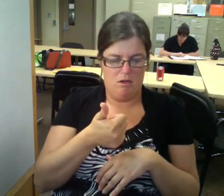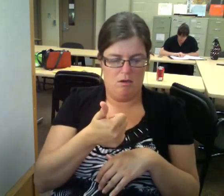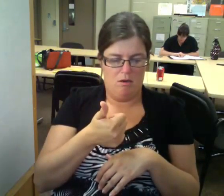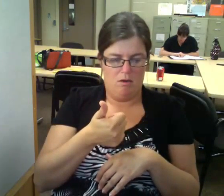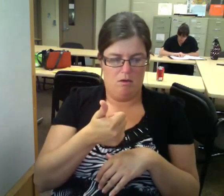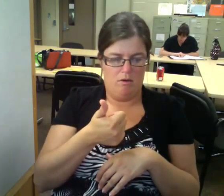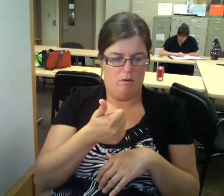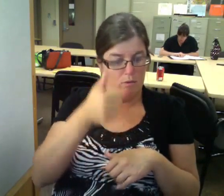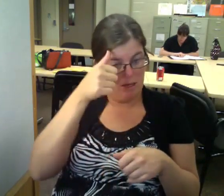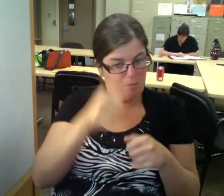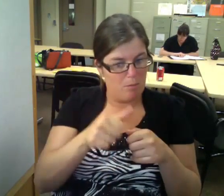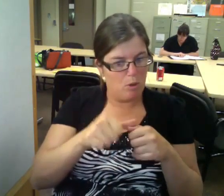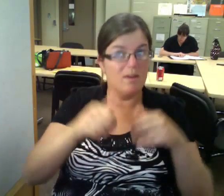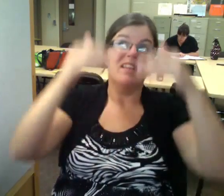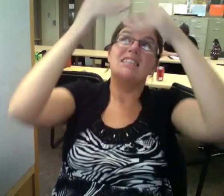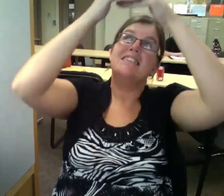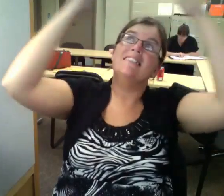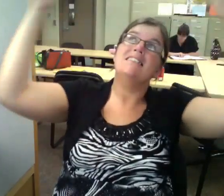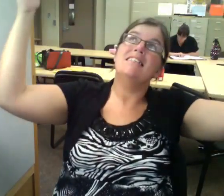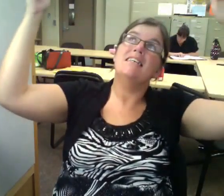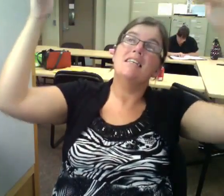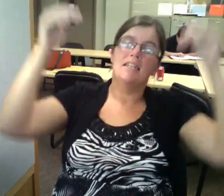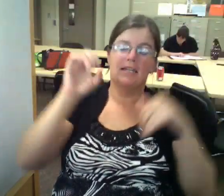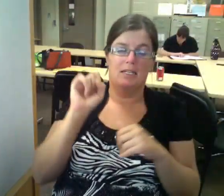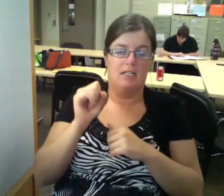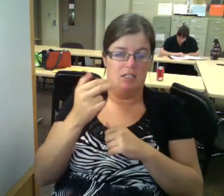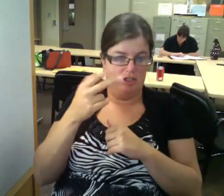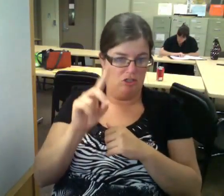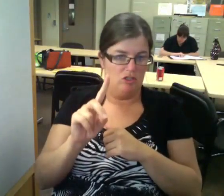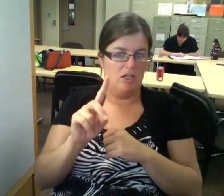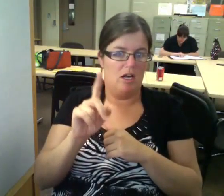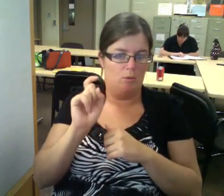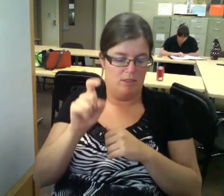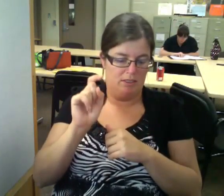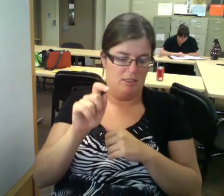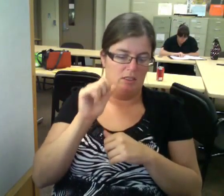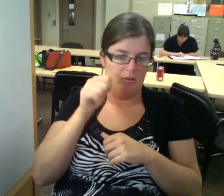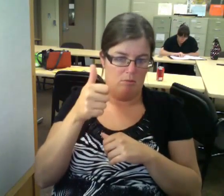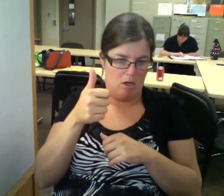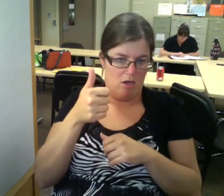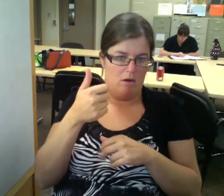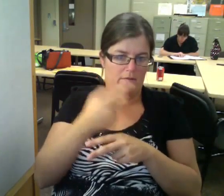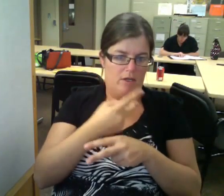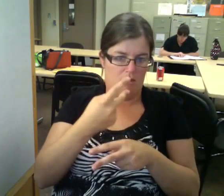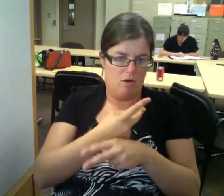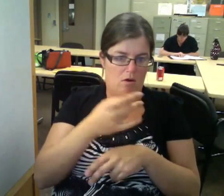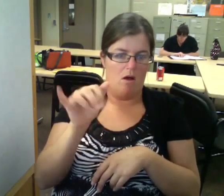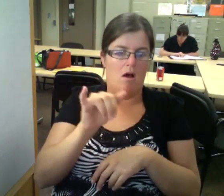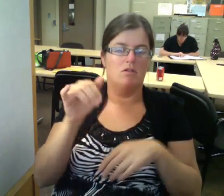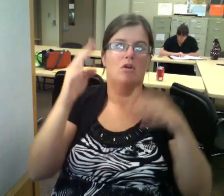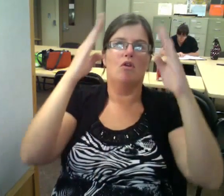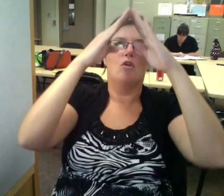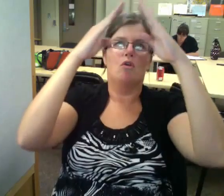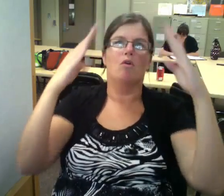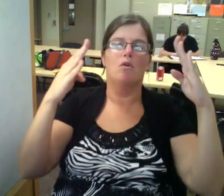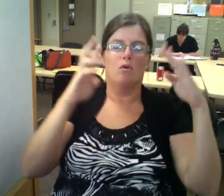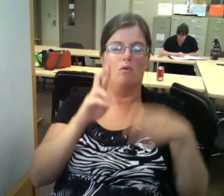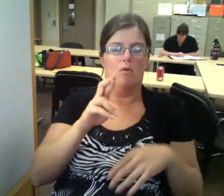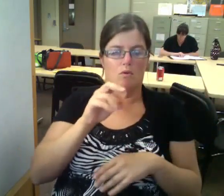the shed. So tomorrow, we'll also find out how much the roof will cost, which will be fun because we'll